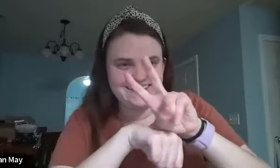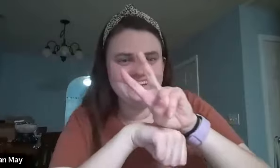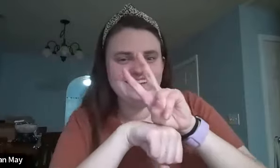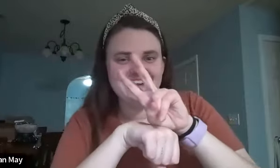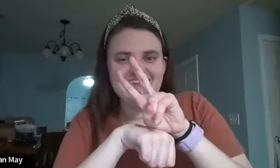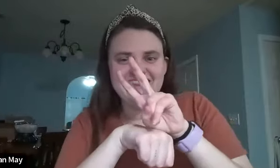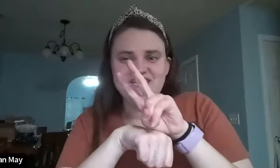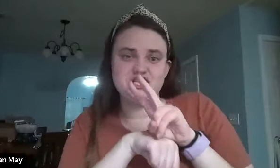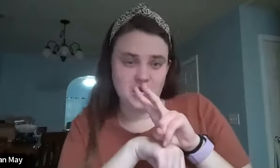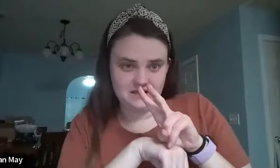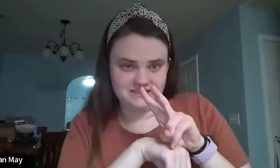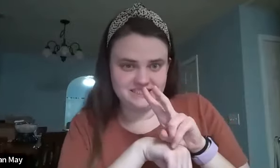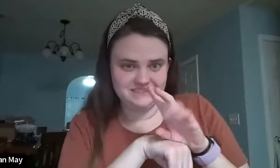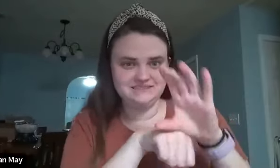Vanilla and then chocolate.